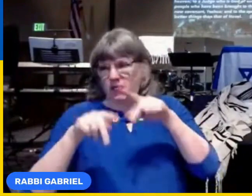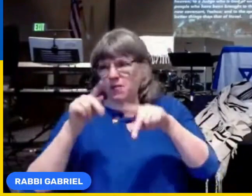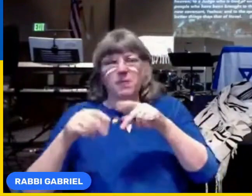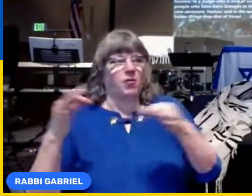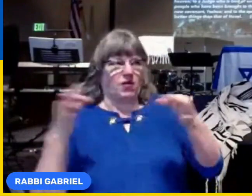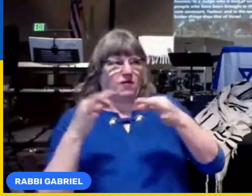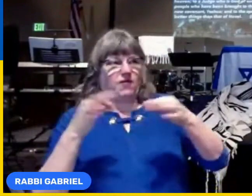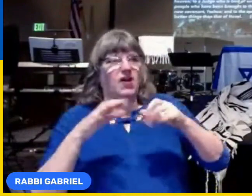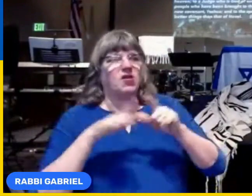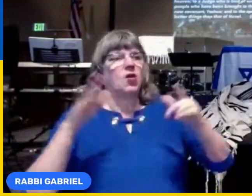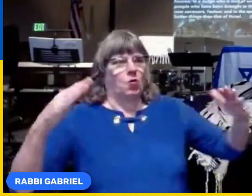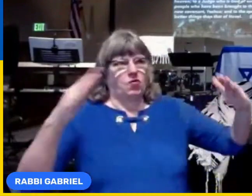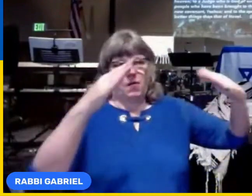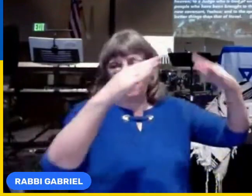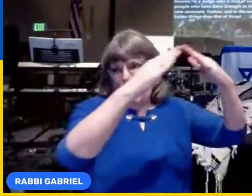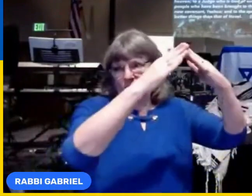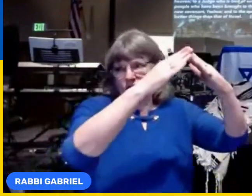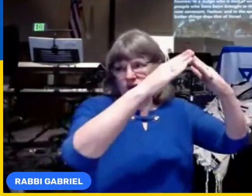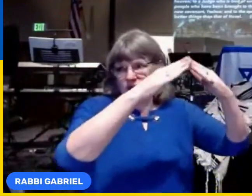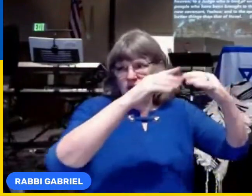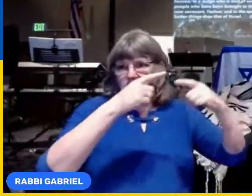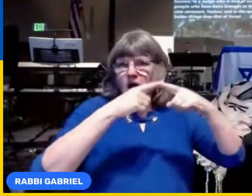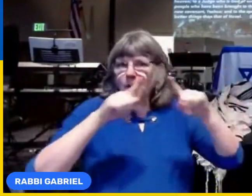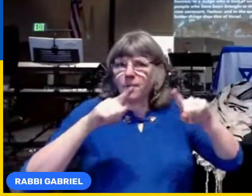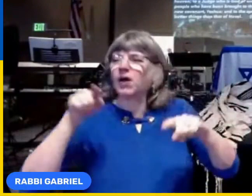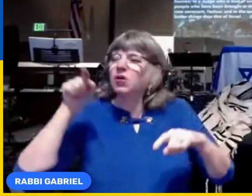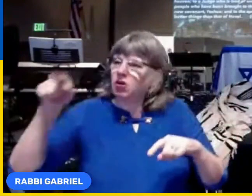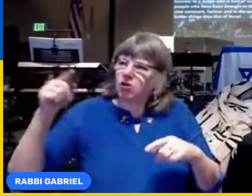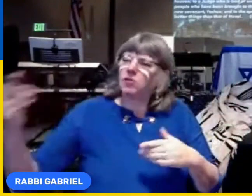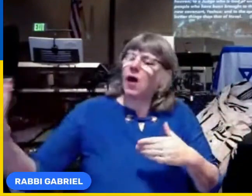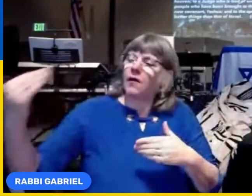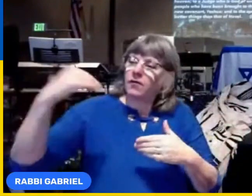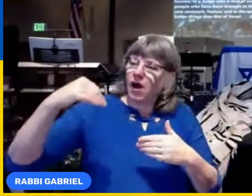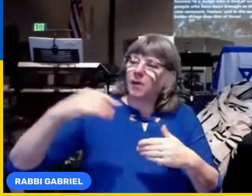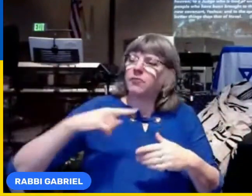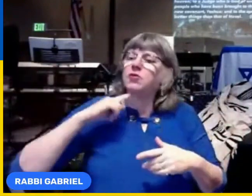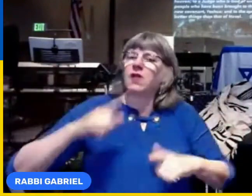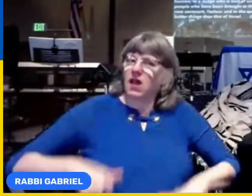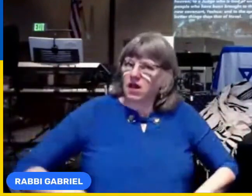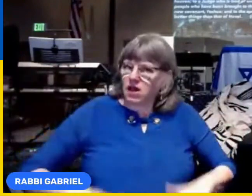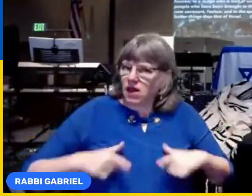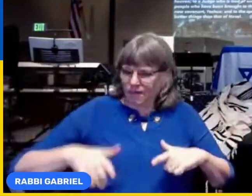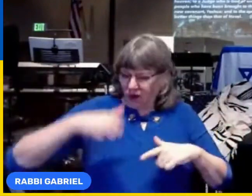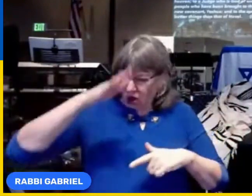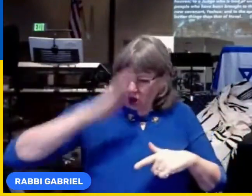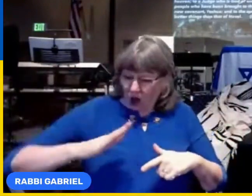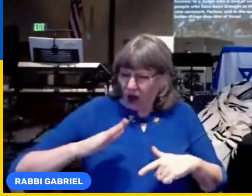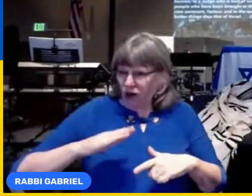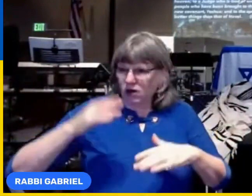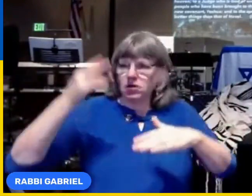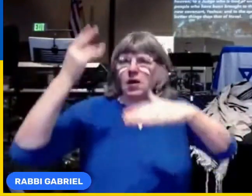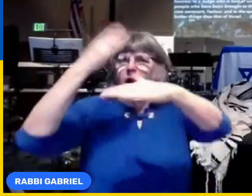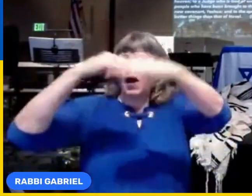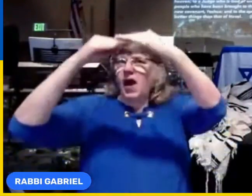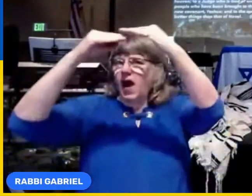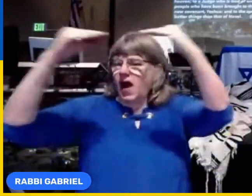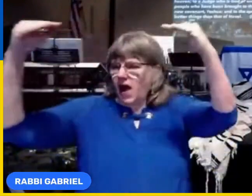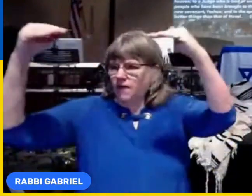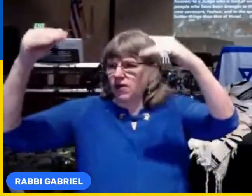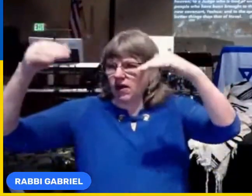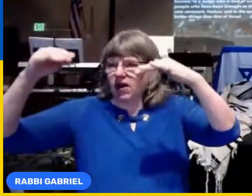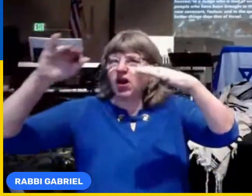to Mount Zion. That is, to the city of the living God, heavenly